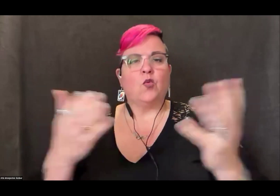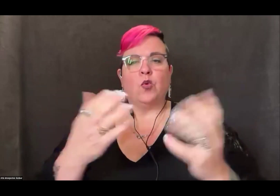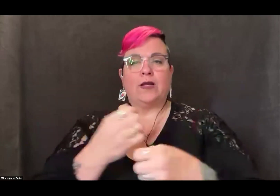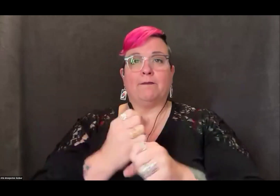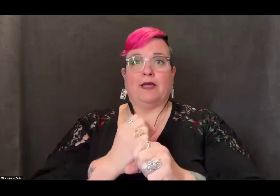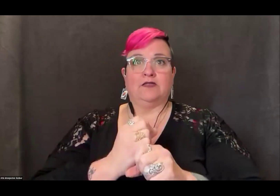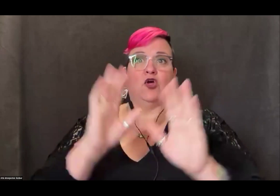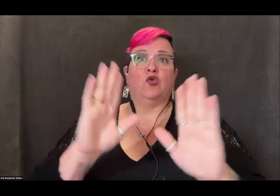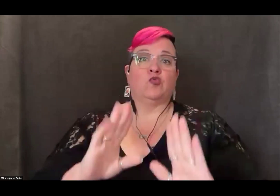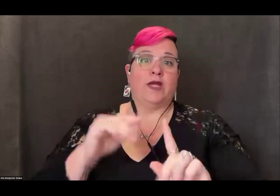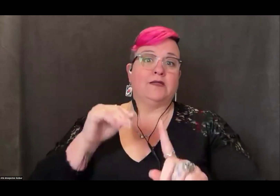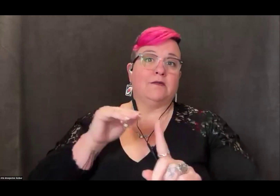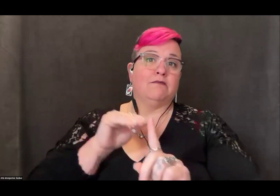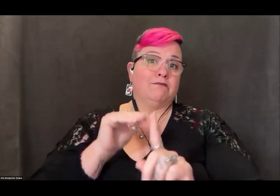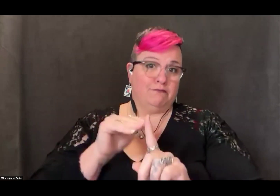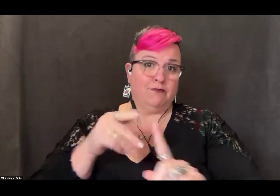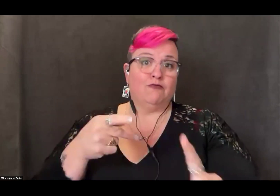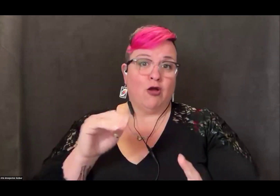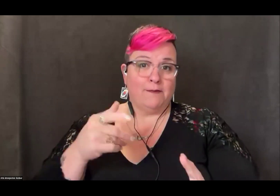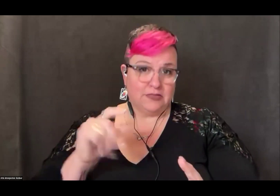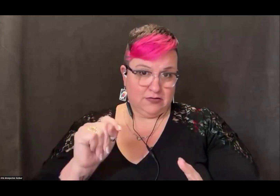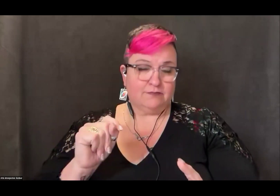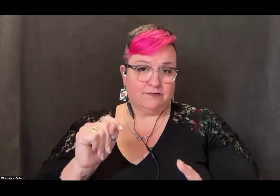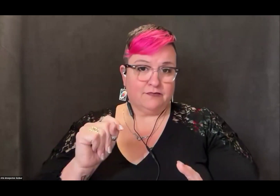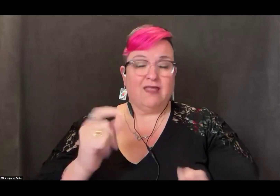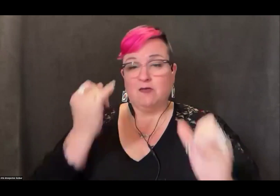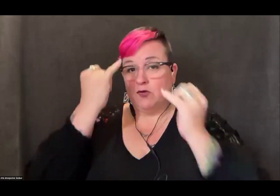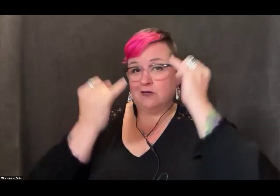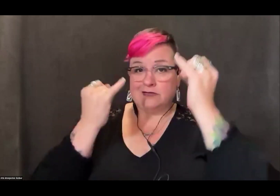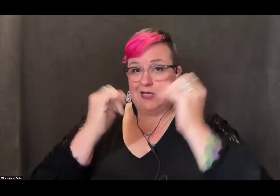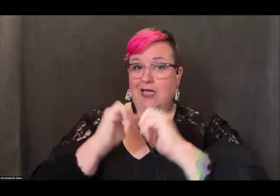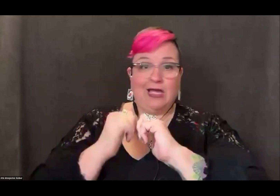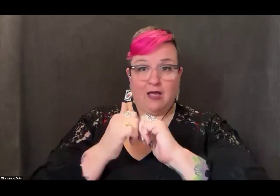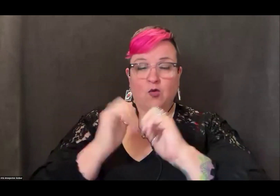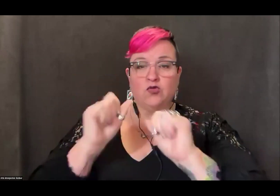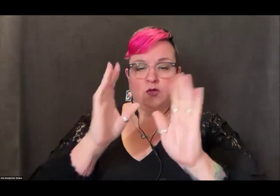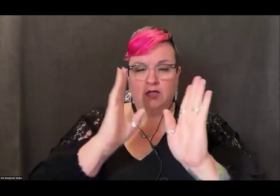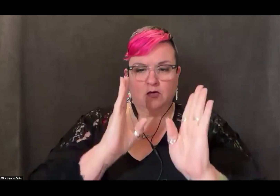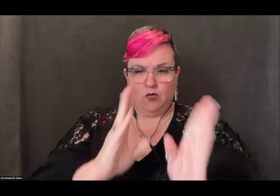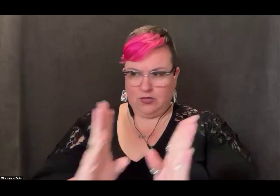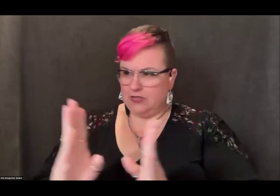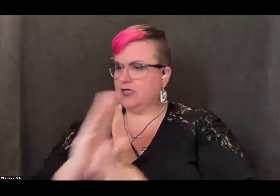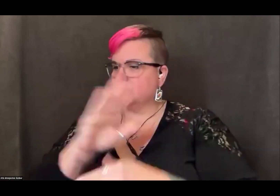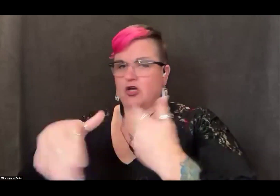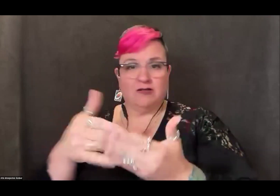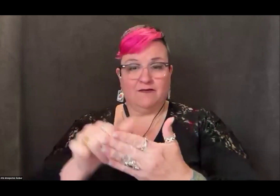a great prompt and some ideas about how to organize that.